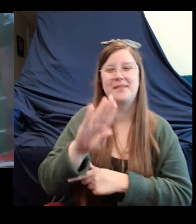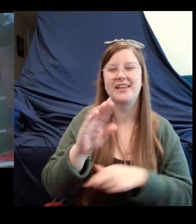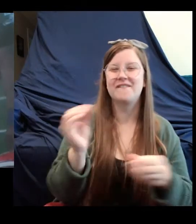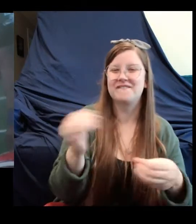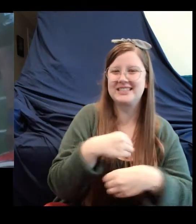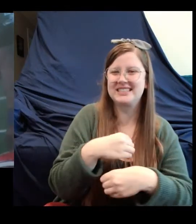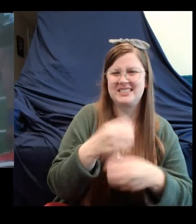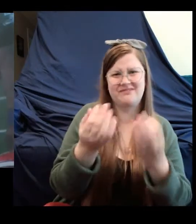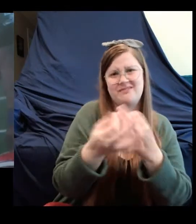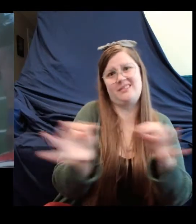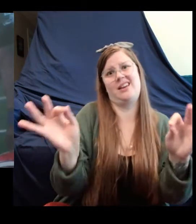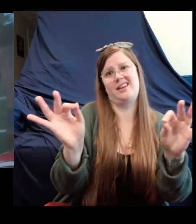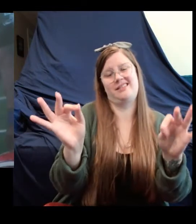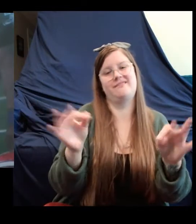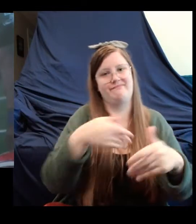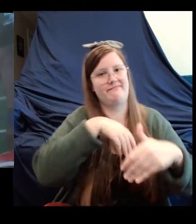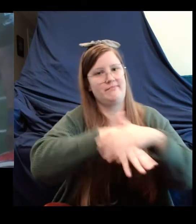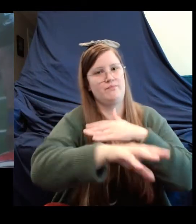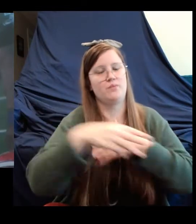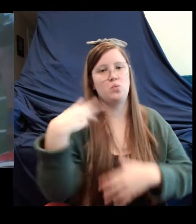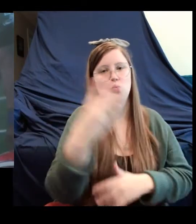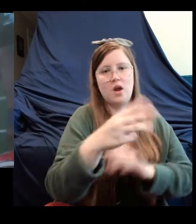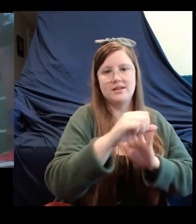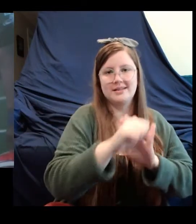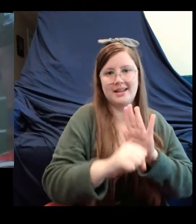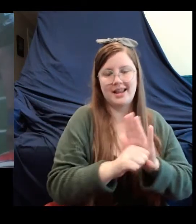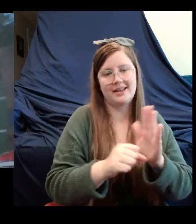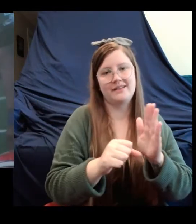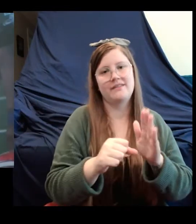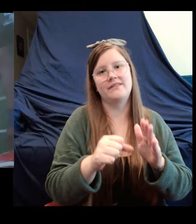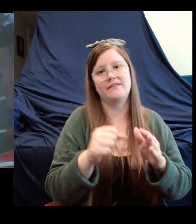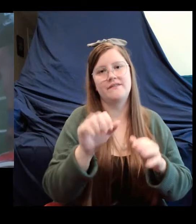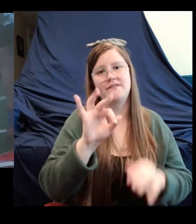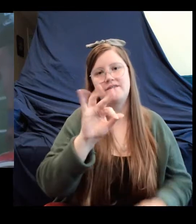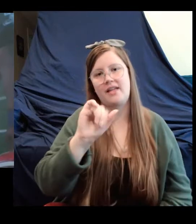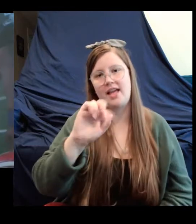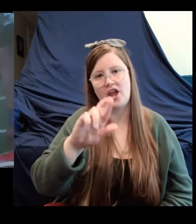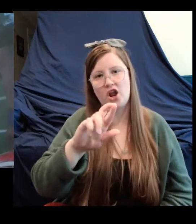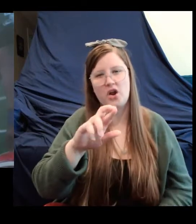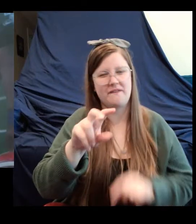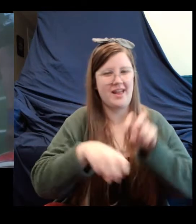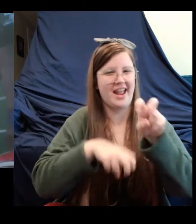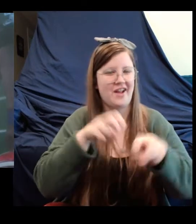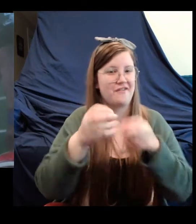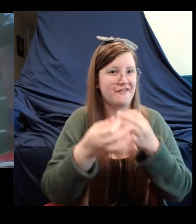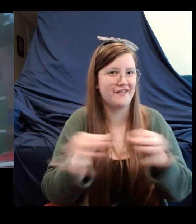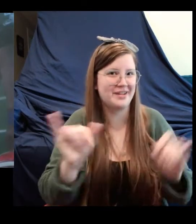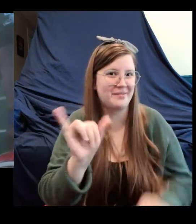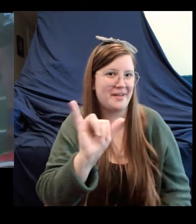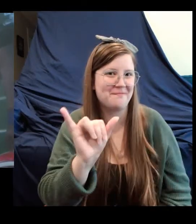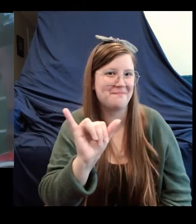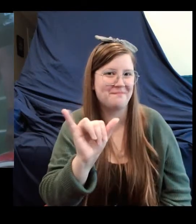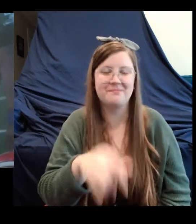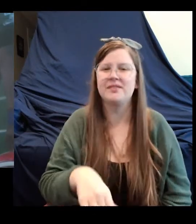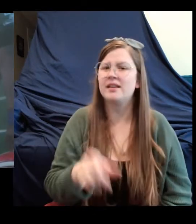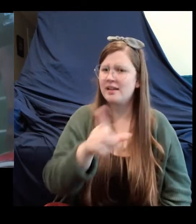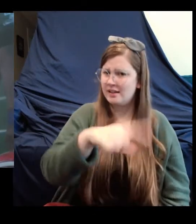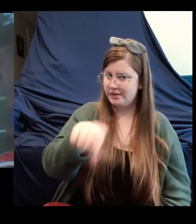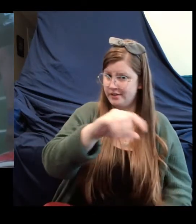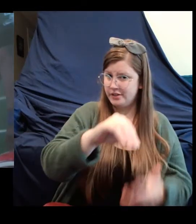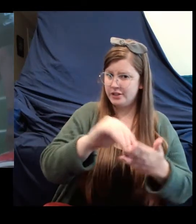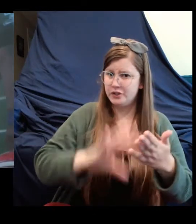the Washington State Fair free as well. All righty. Hey, students with a